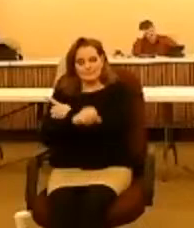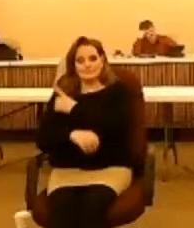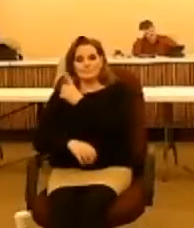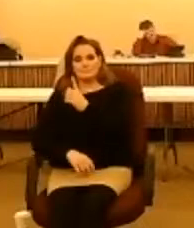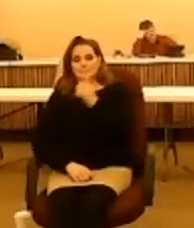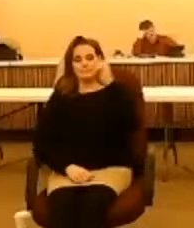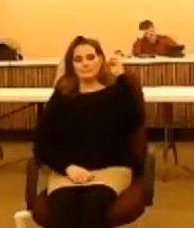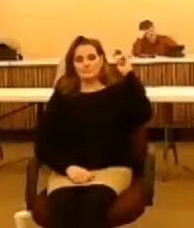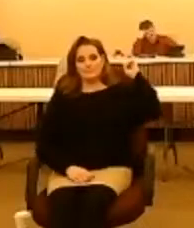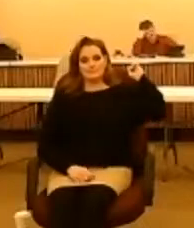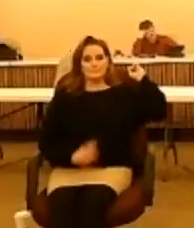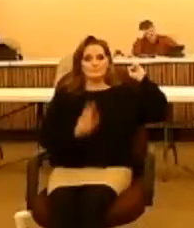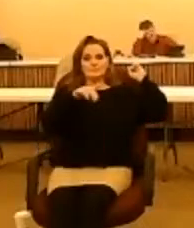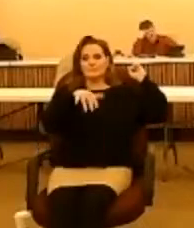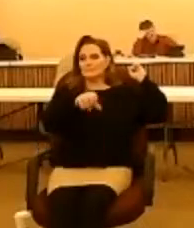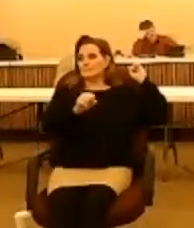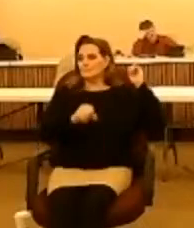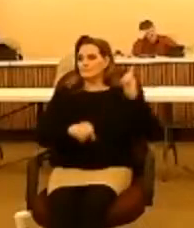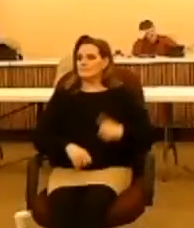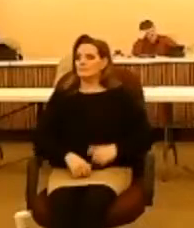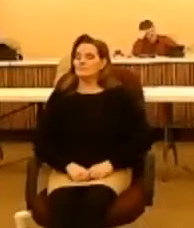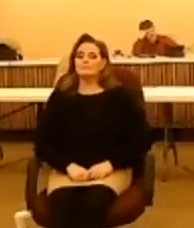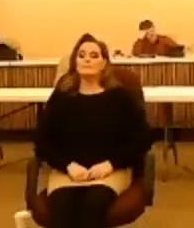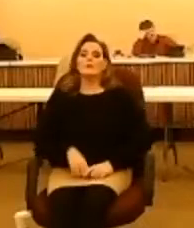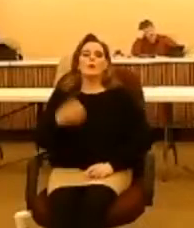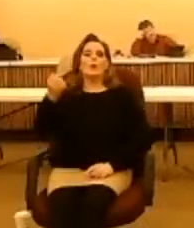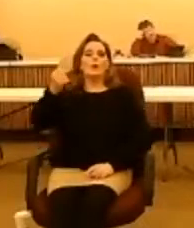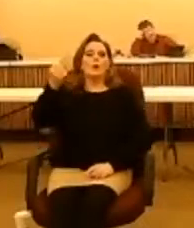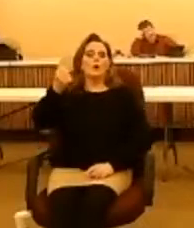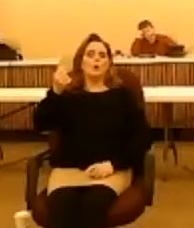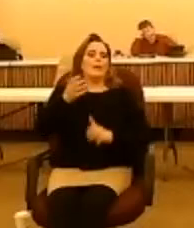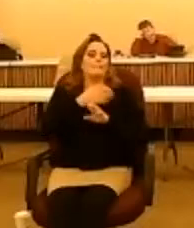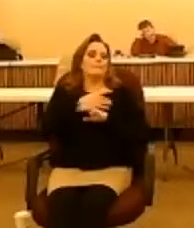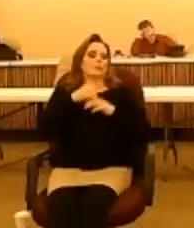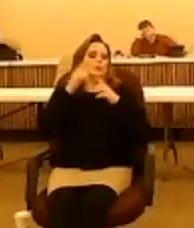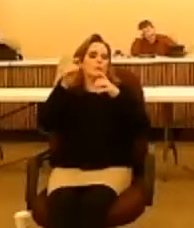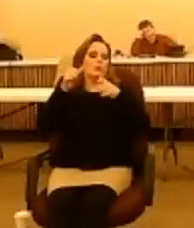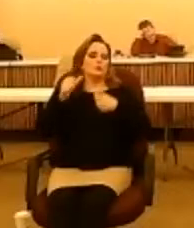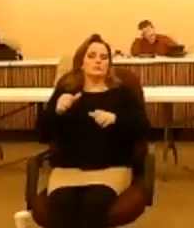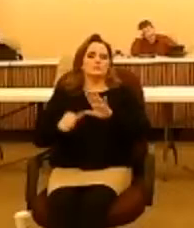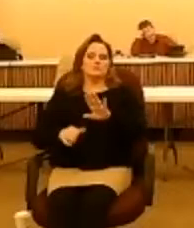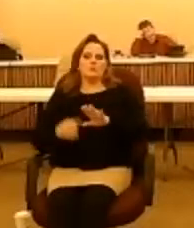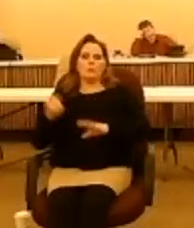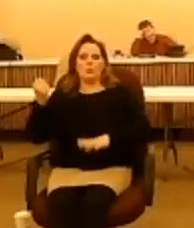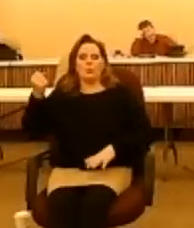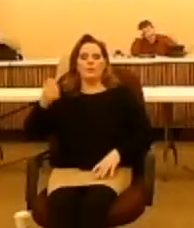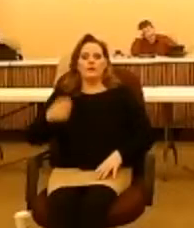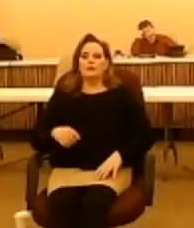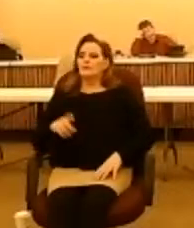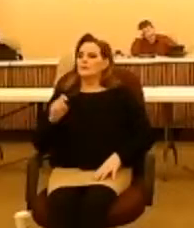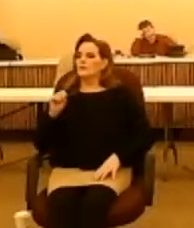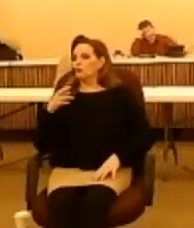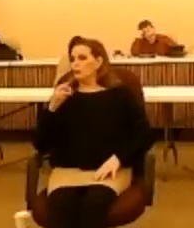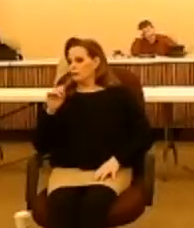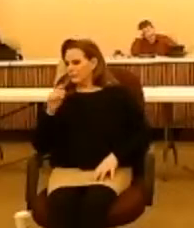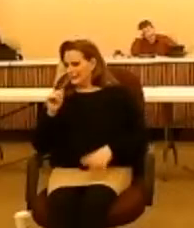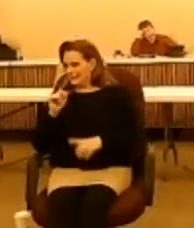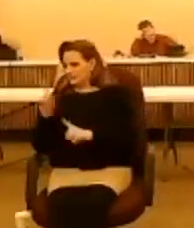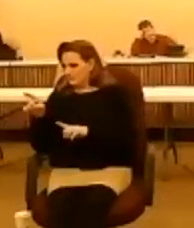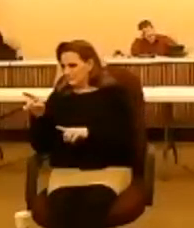Aye. Supervisor Schultz. Aye. Hold on one second before you post this one. Craig, were you able